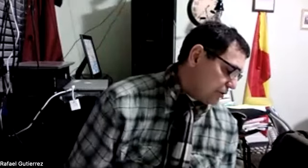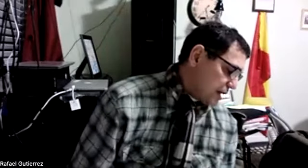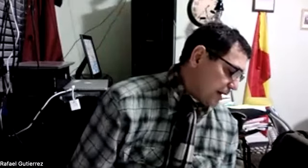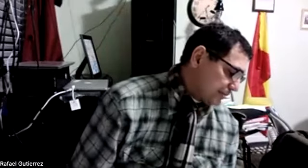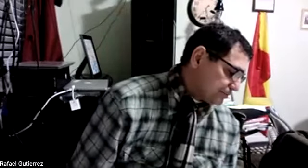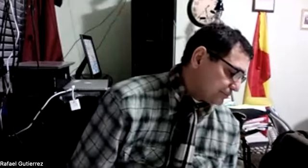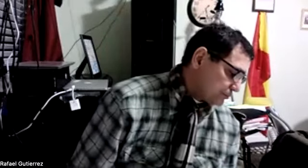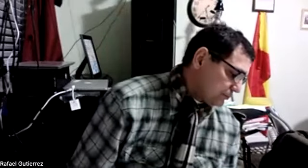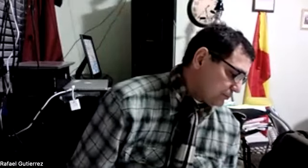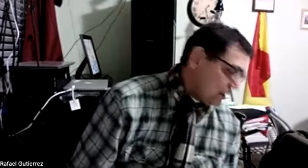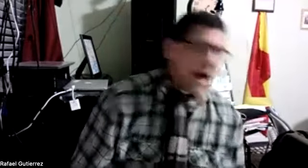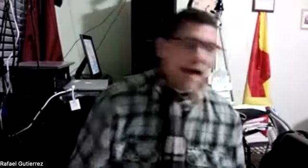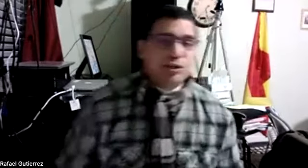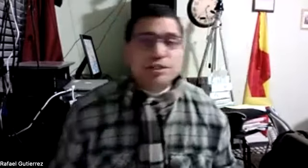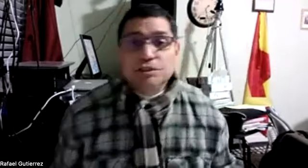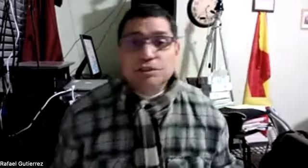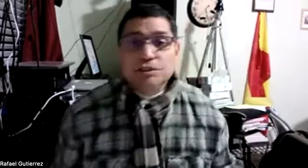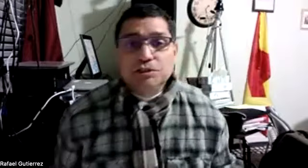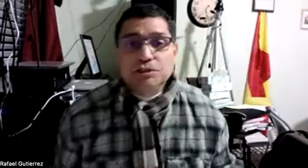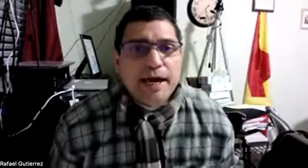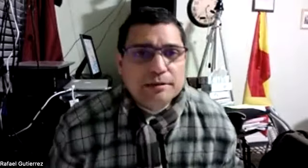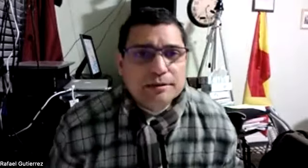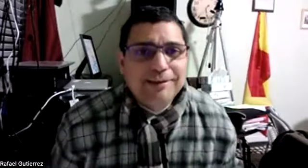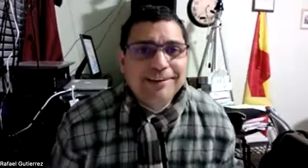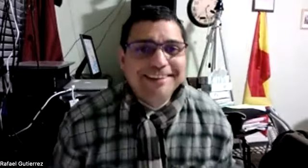say, I toss and turn all night?